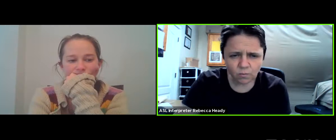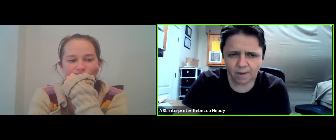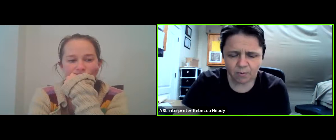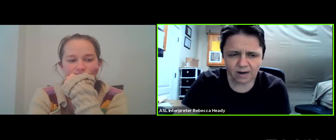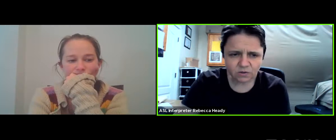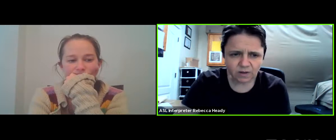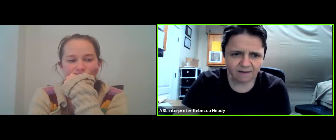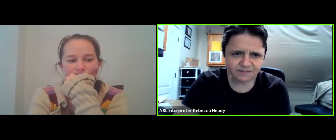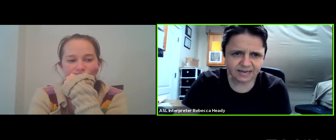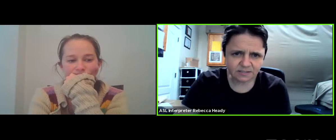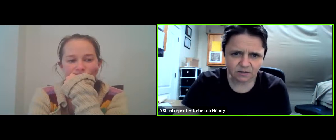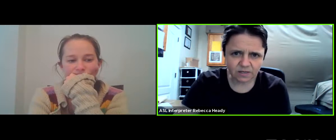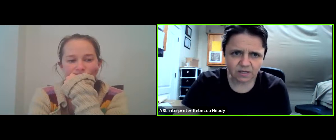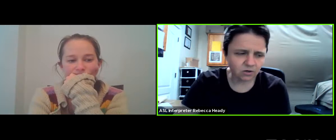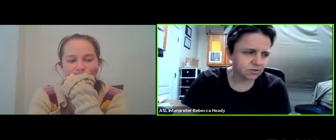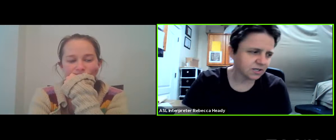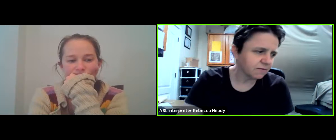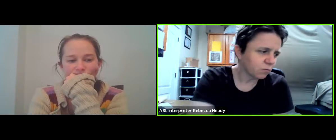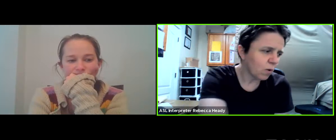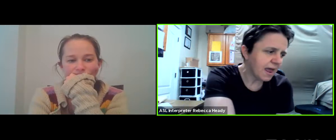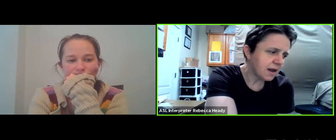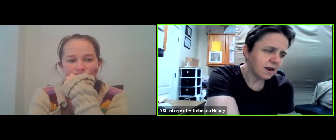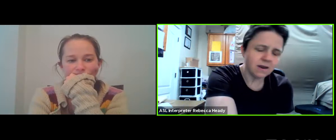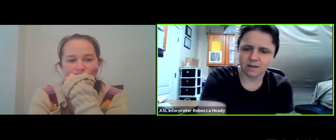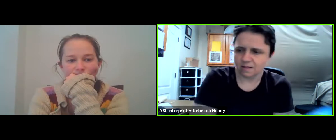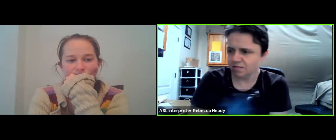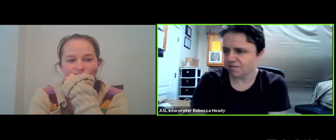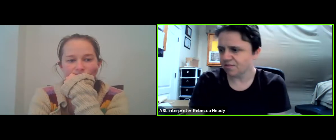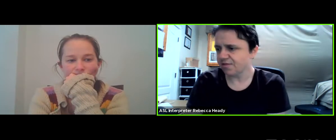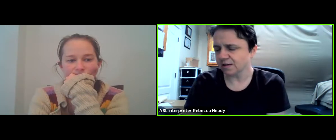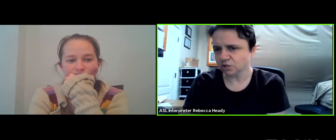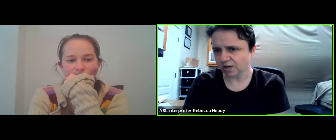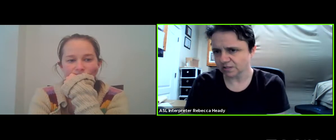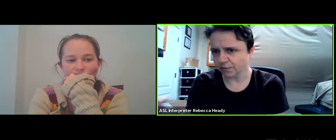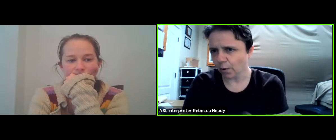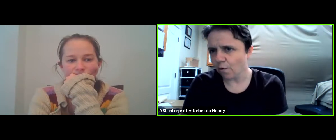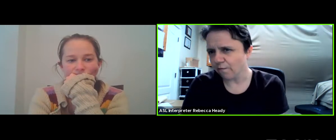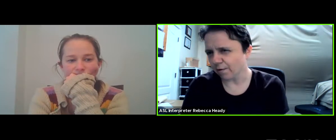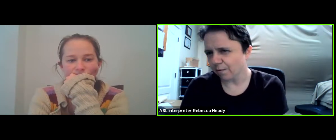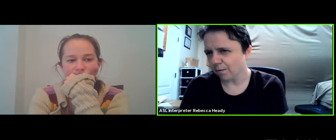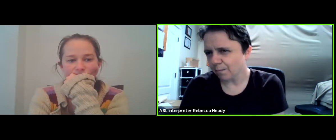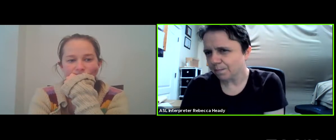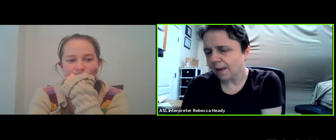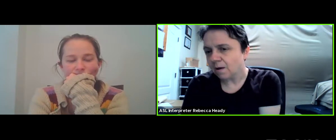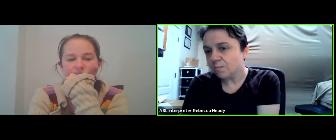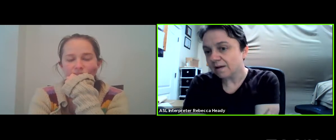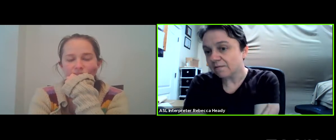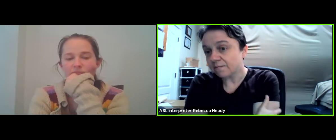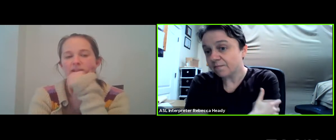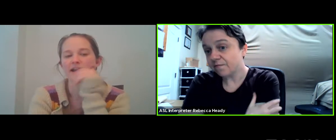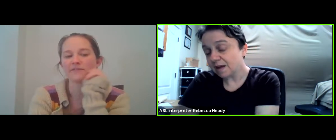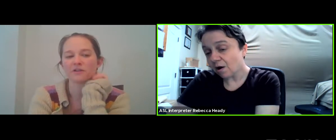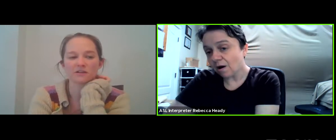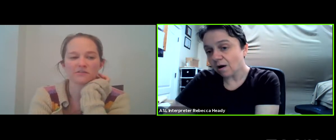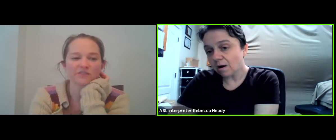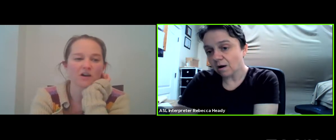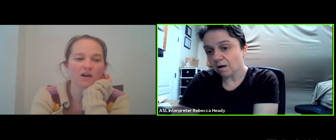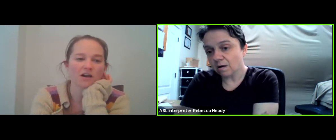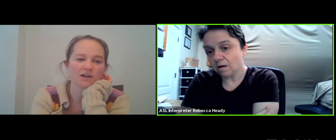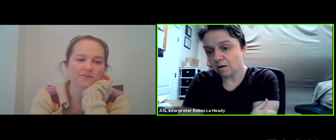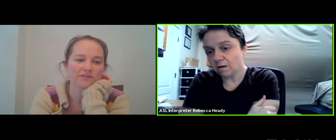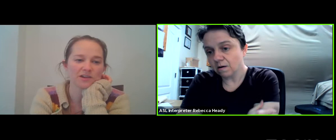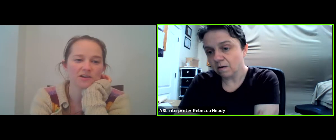I don't remember, I don't have dates on the years of when things transferred over, but I've heard